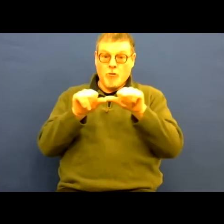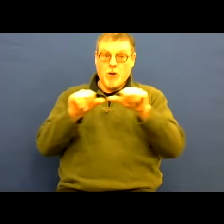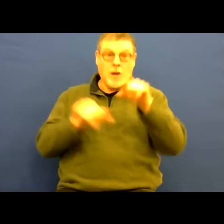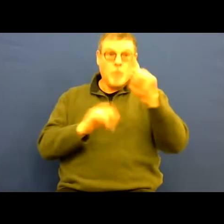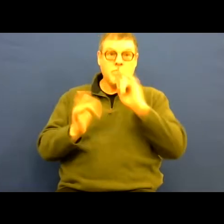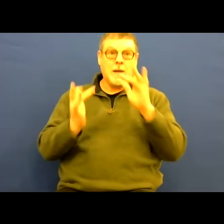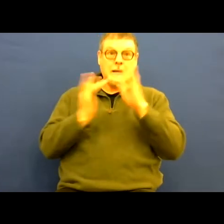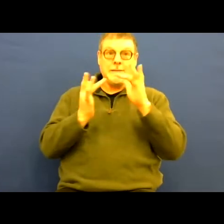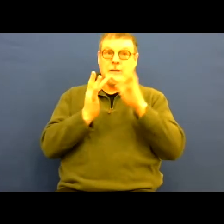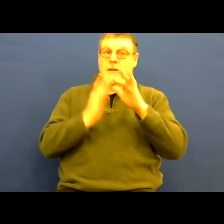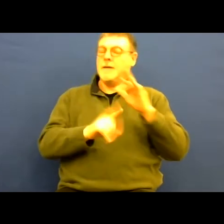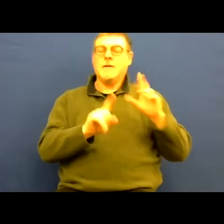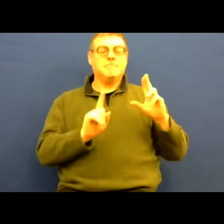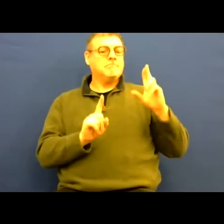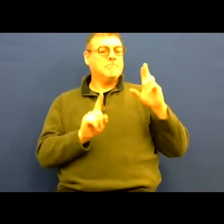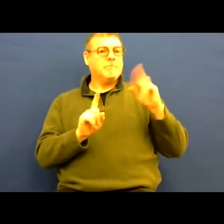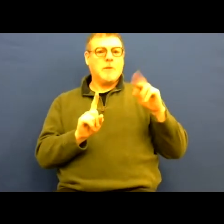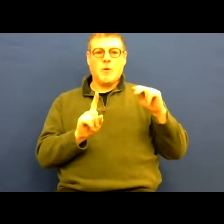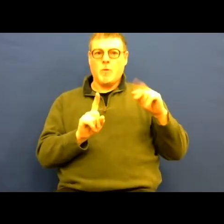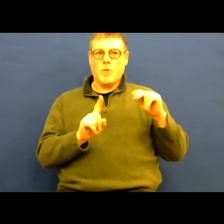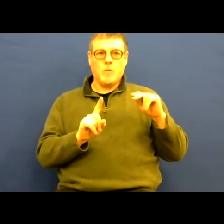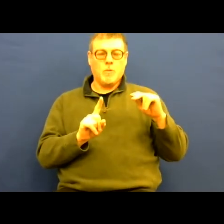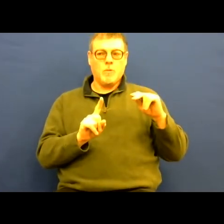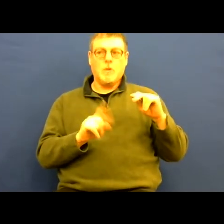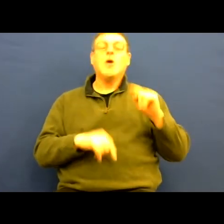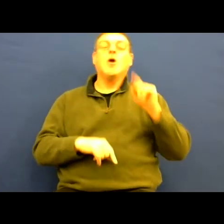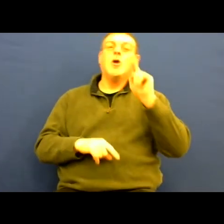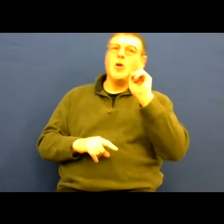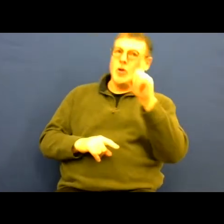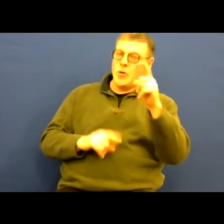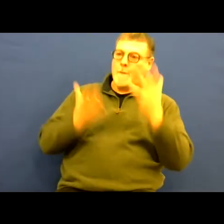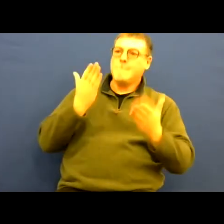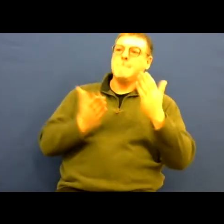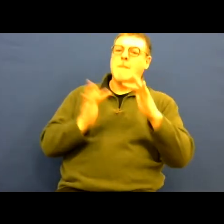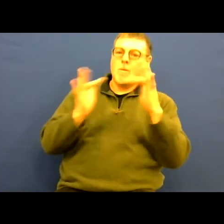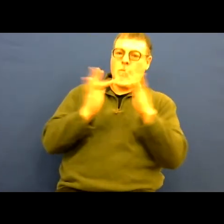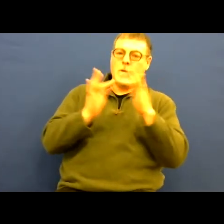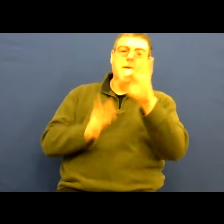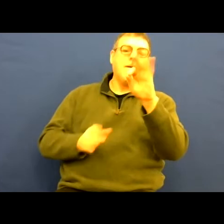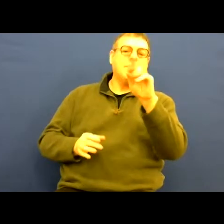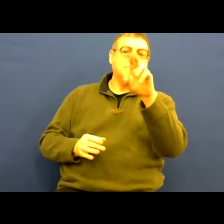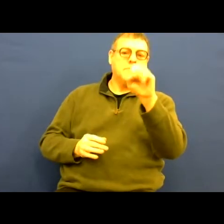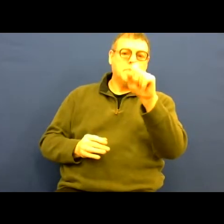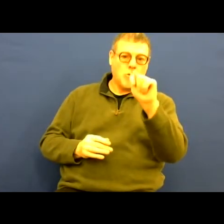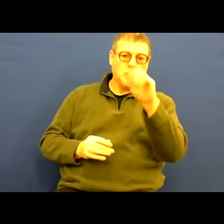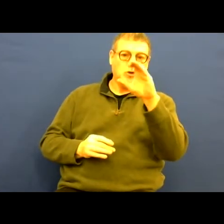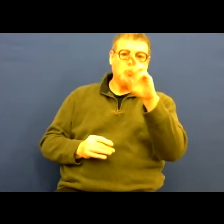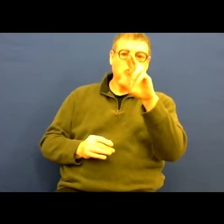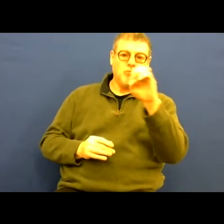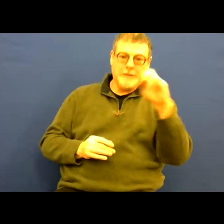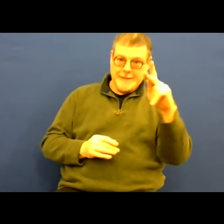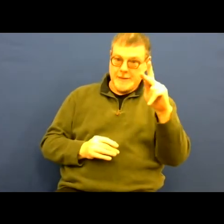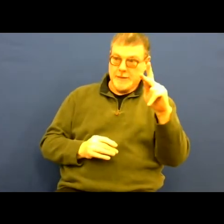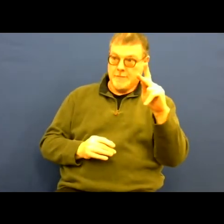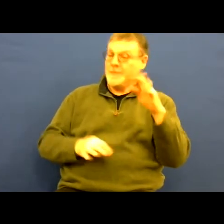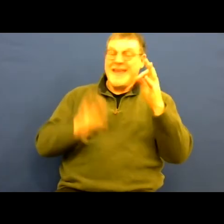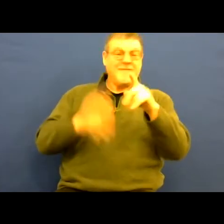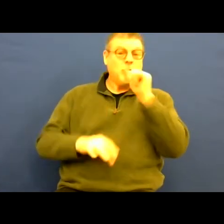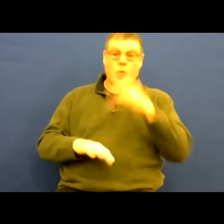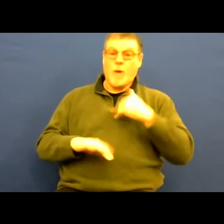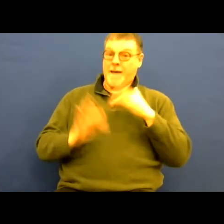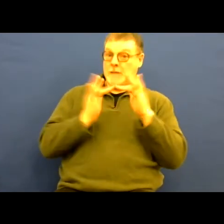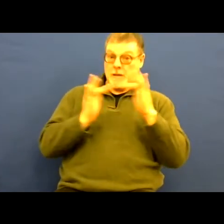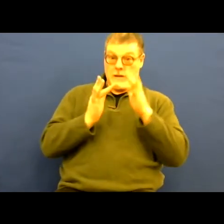been in touch with? No, I have not. Okay, you might want to reach out to Forest Creek, or like I said, Bernie Iacovangelo. If you don't have his